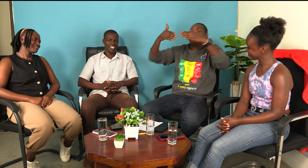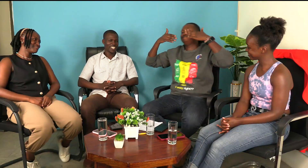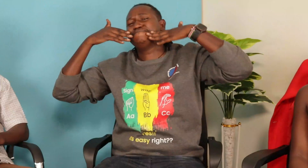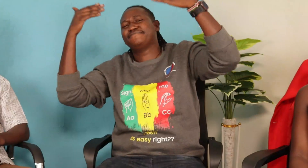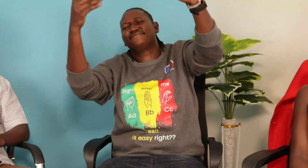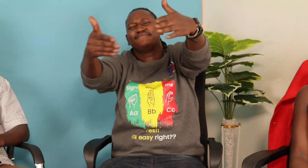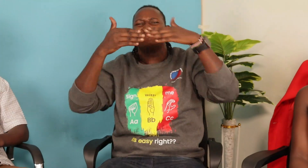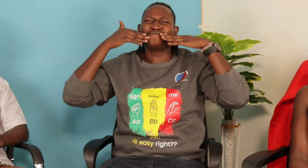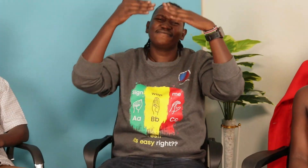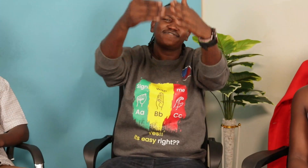guys. Thank you. I'm